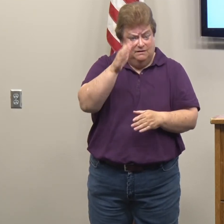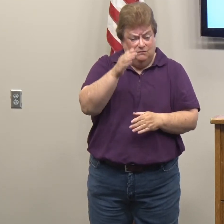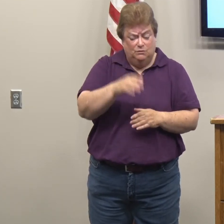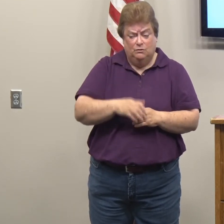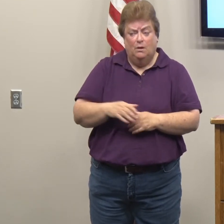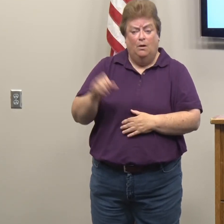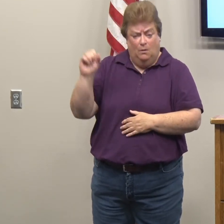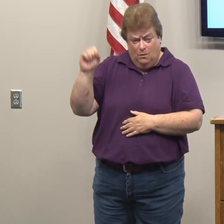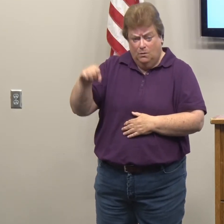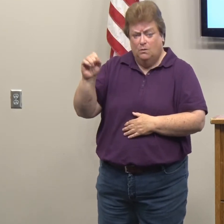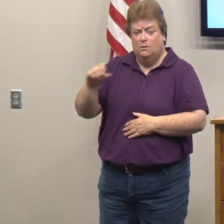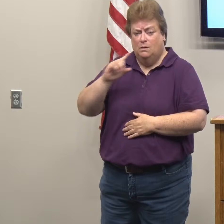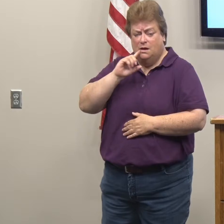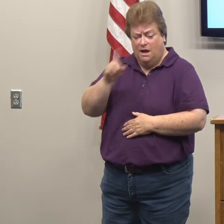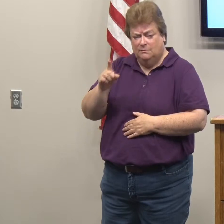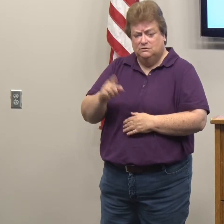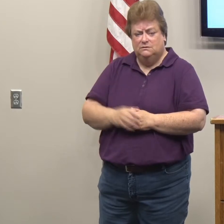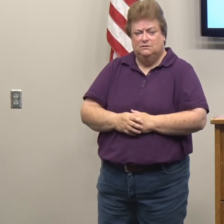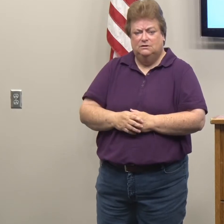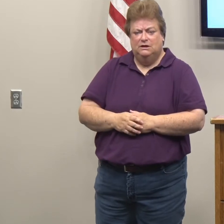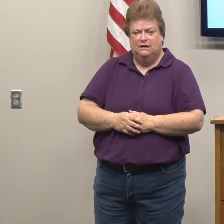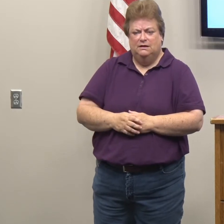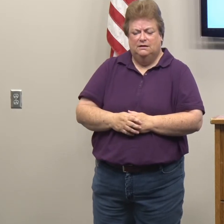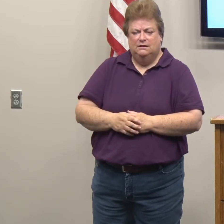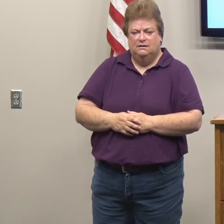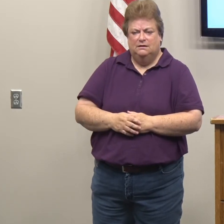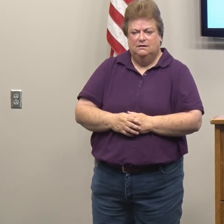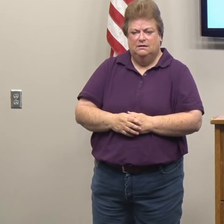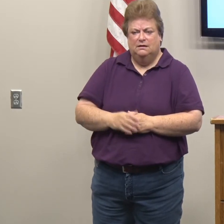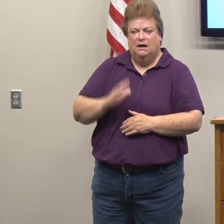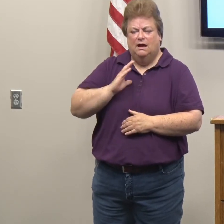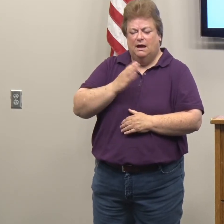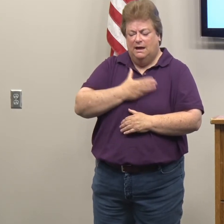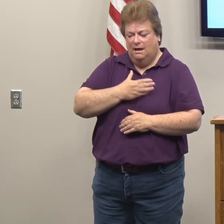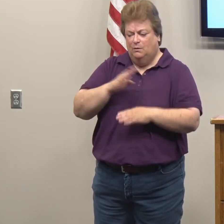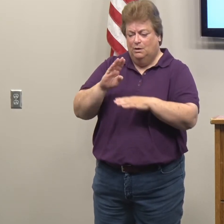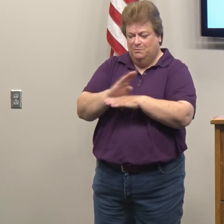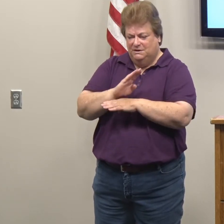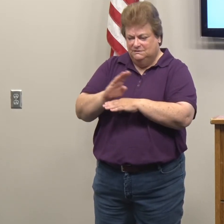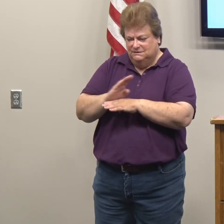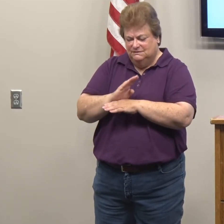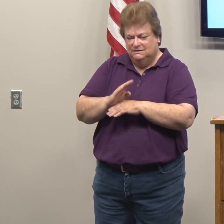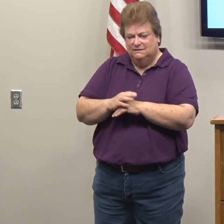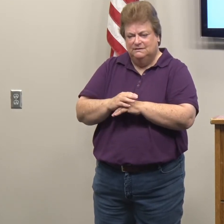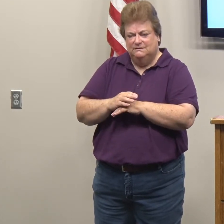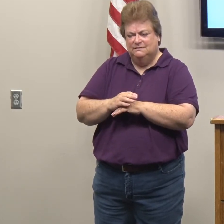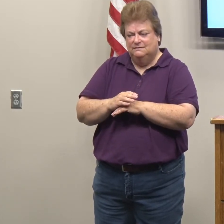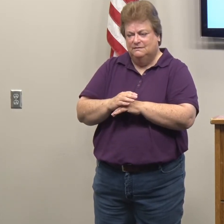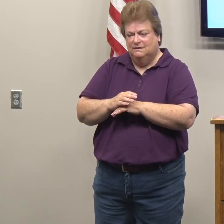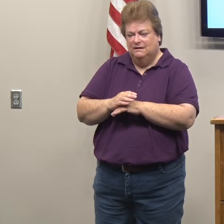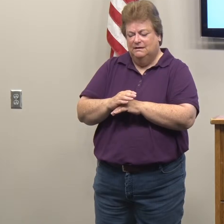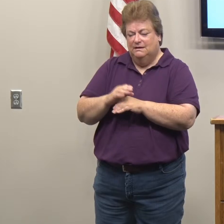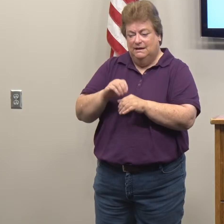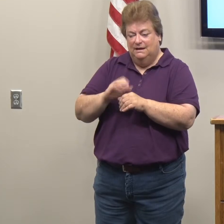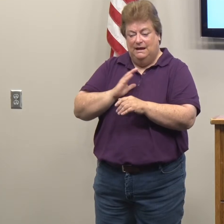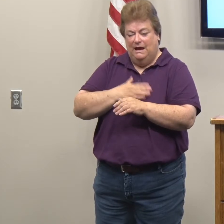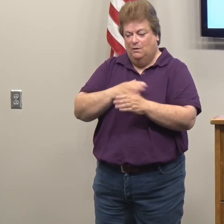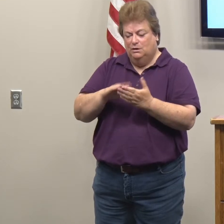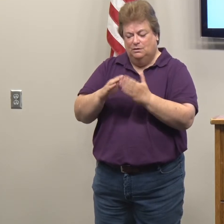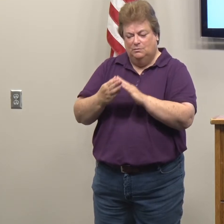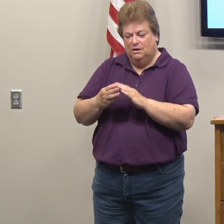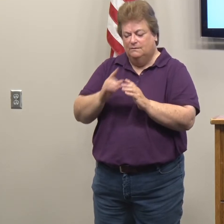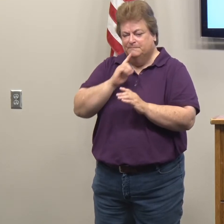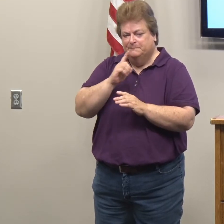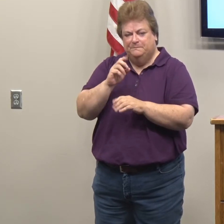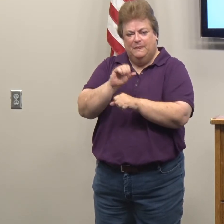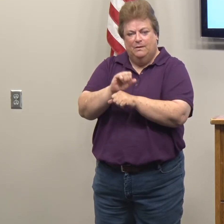Absolutely. And it's great working, you know, our businesses on the whole in our community are really